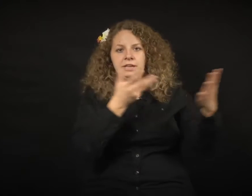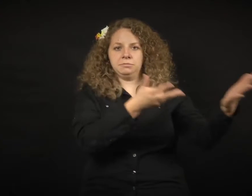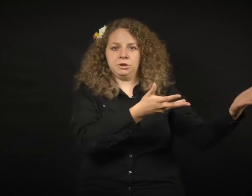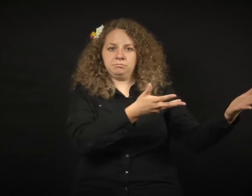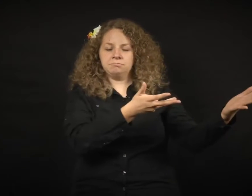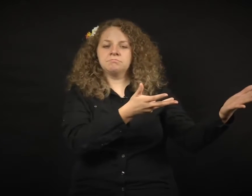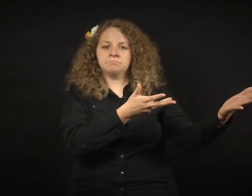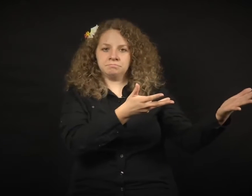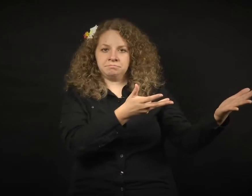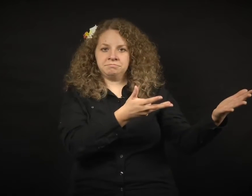him know.